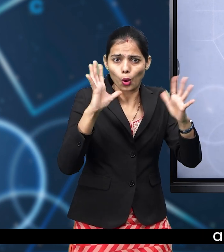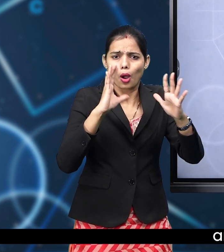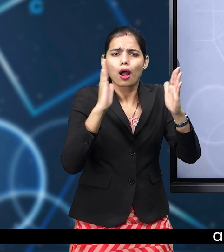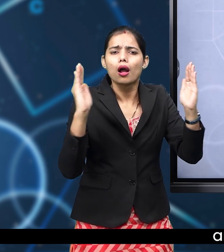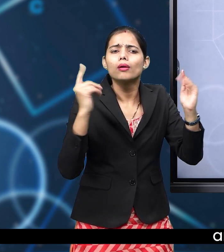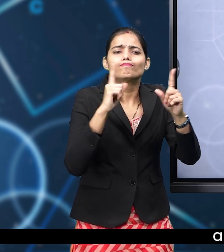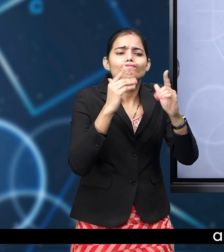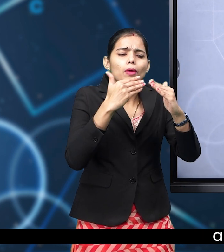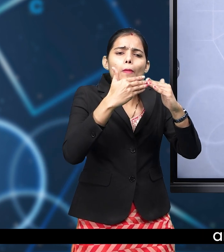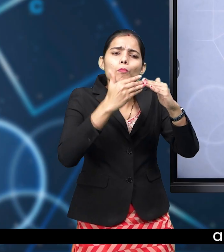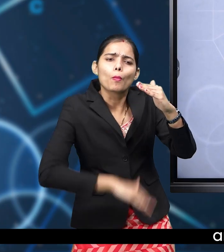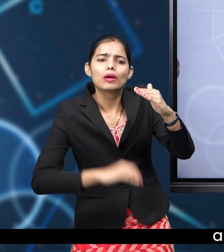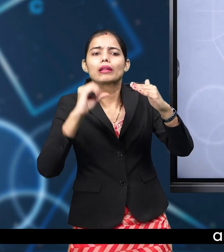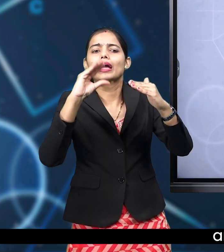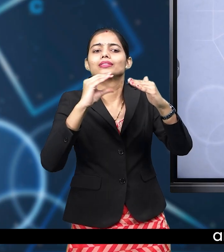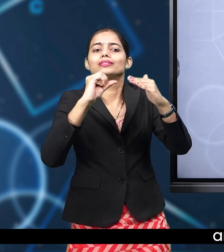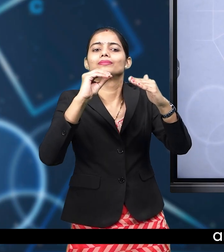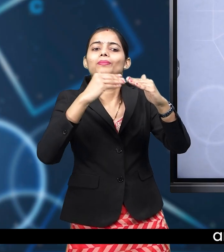and less than 90 degree.